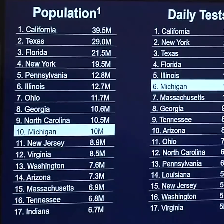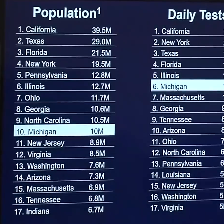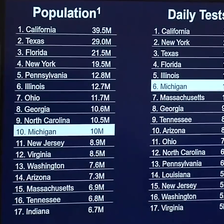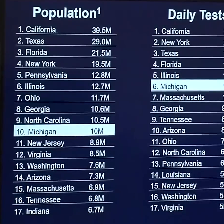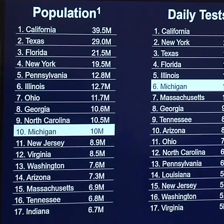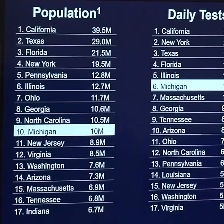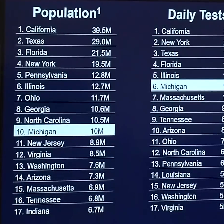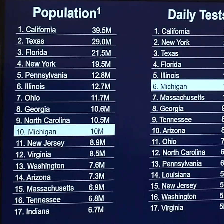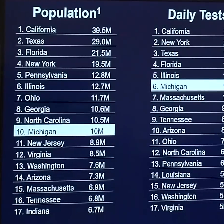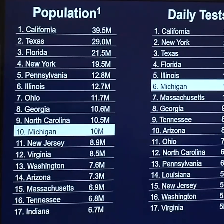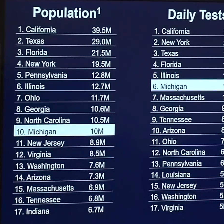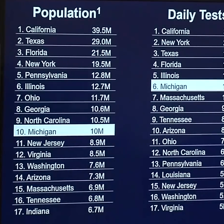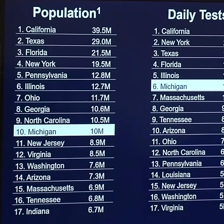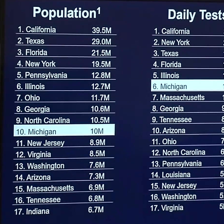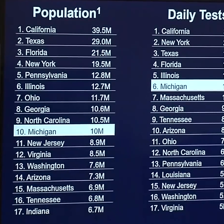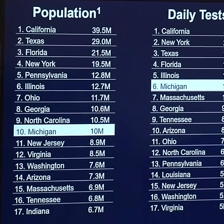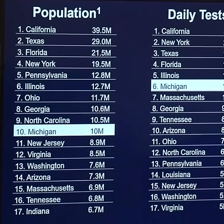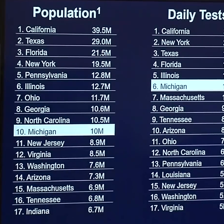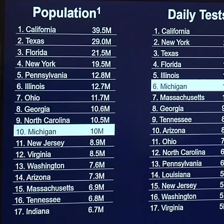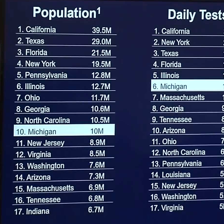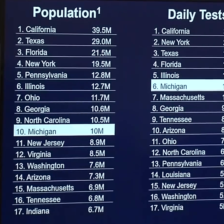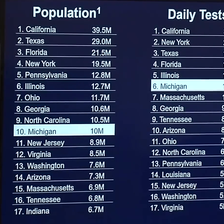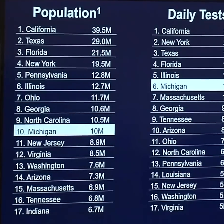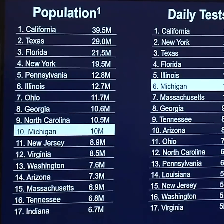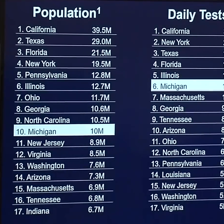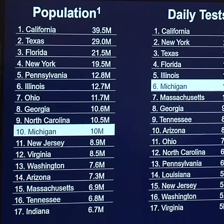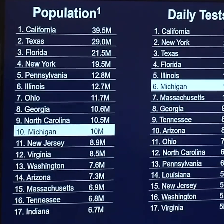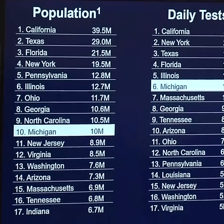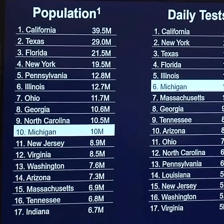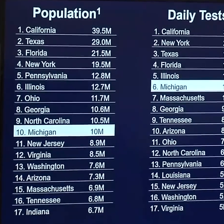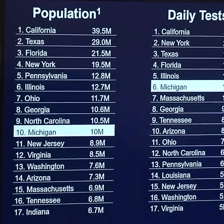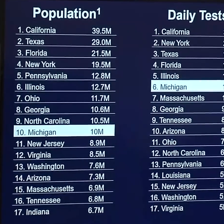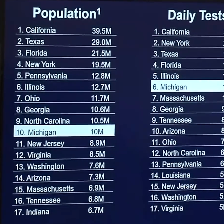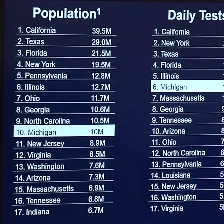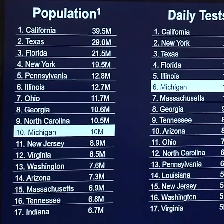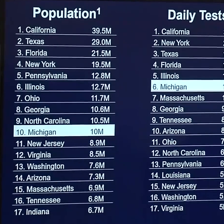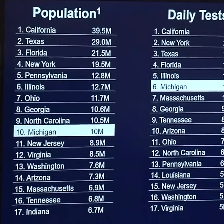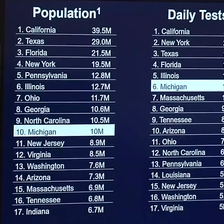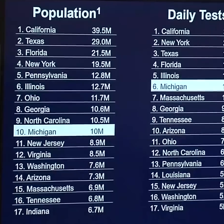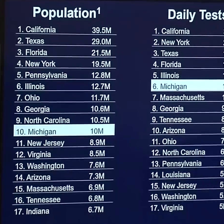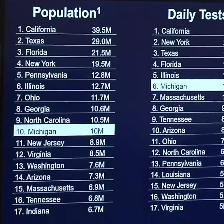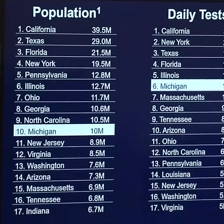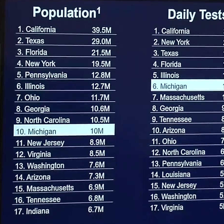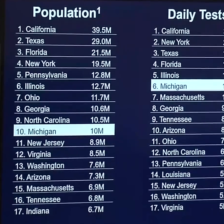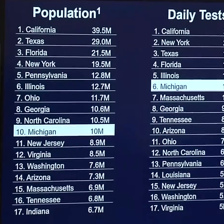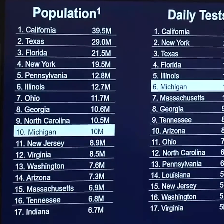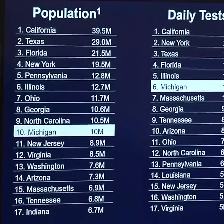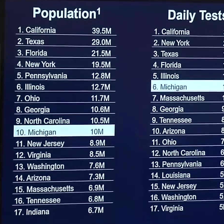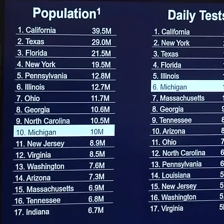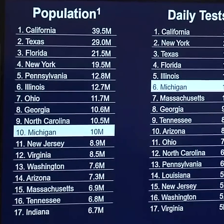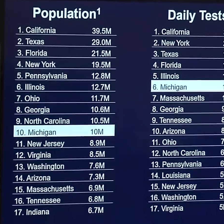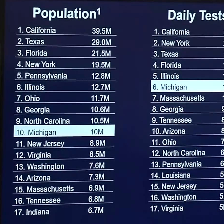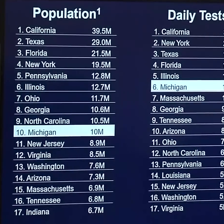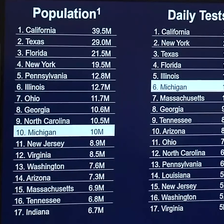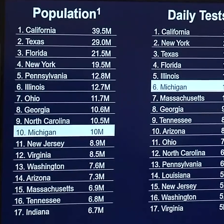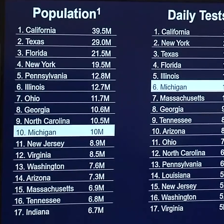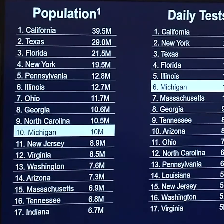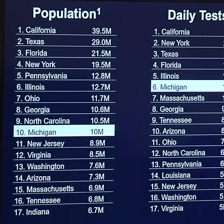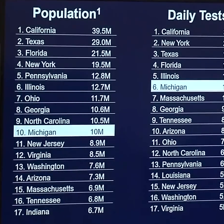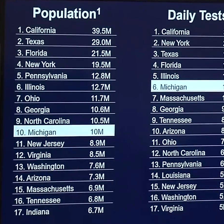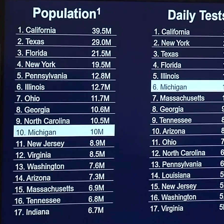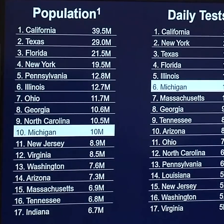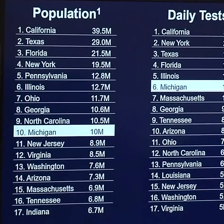experts say, Dr. J, the CDC, and everybody, is that you need to be testing 1 to 2% of your population on a weekly